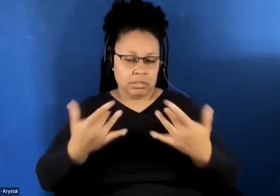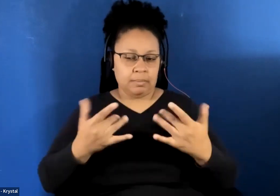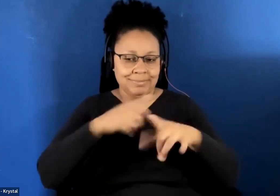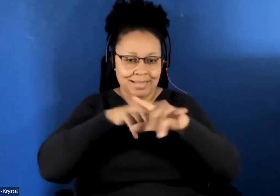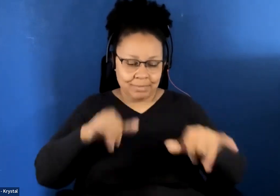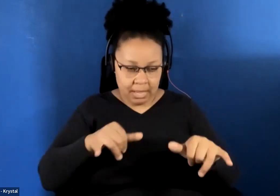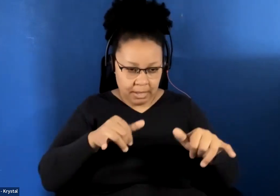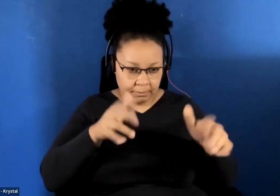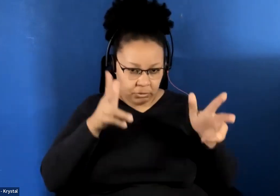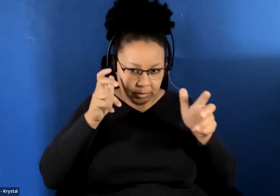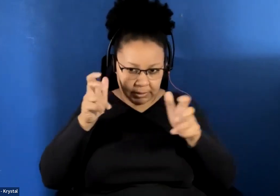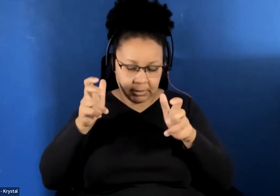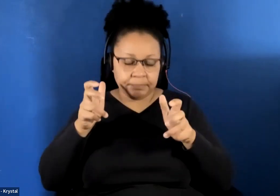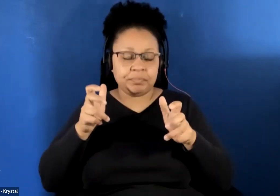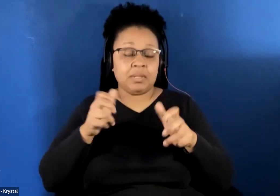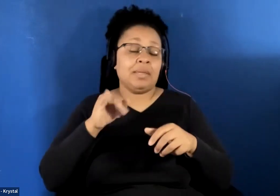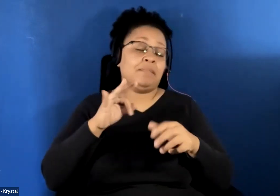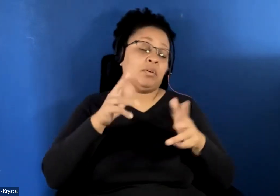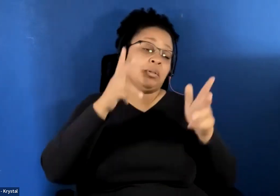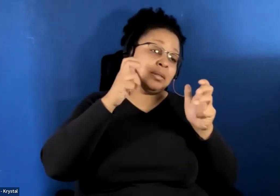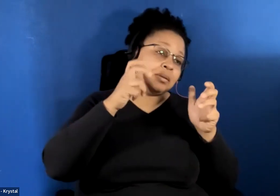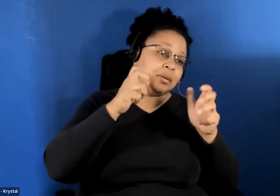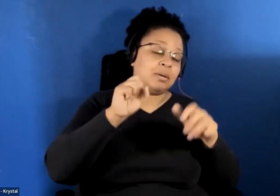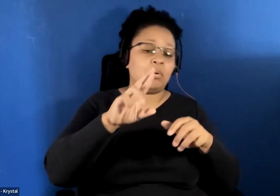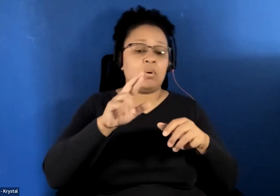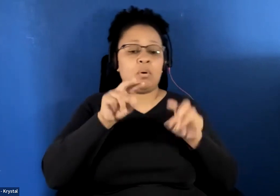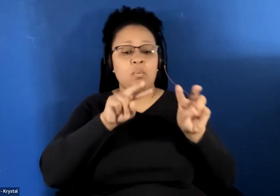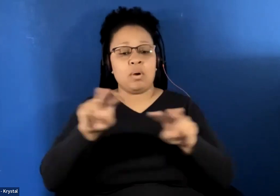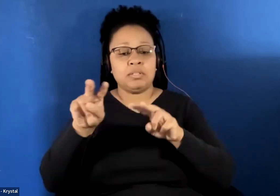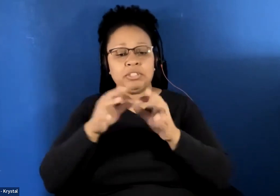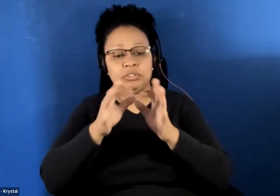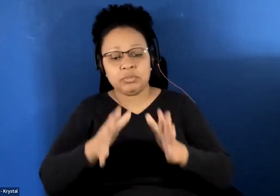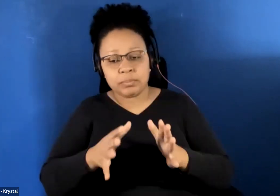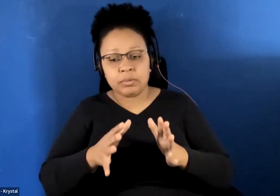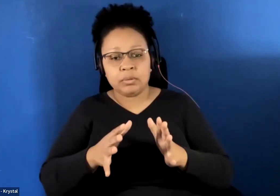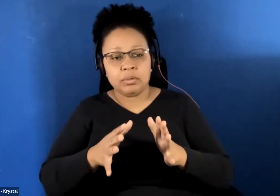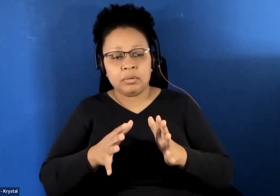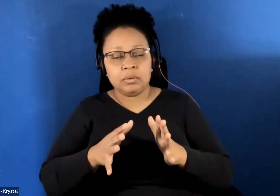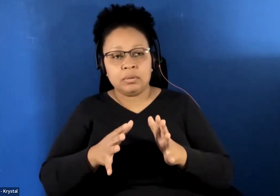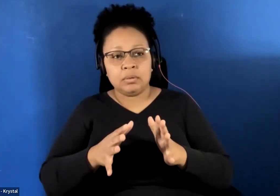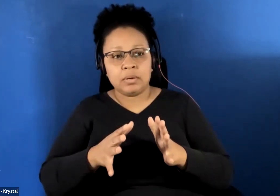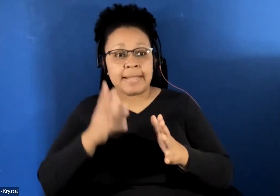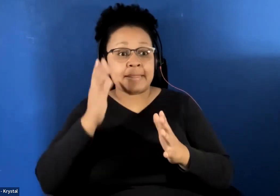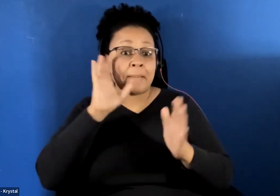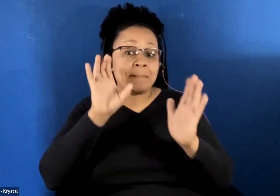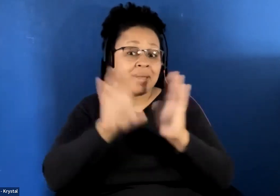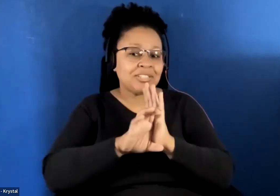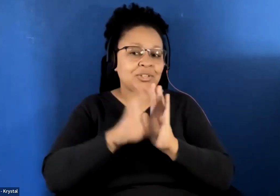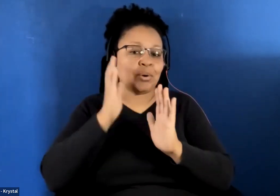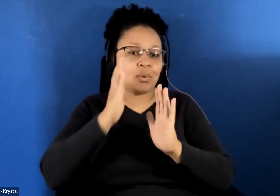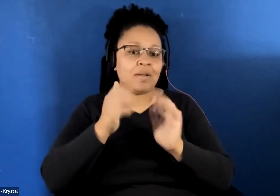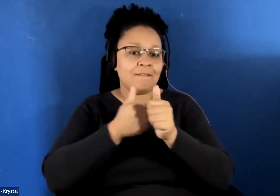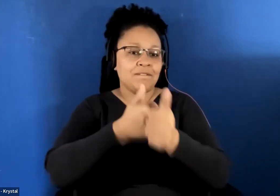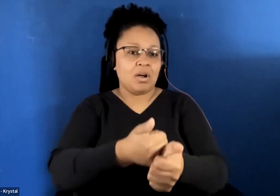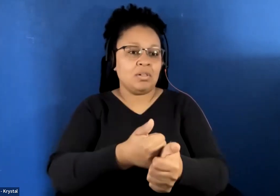you listen to the video or you're watching the ASL interpretation, the imagery on the video follows what